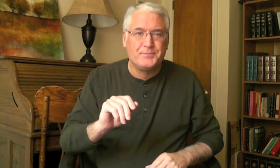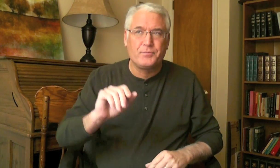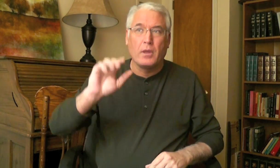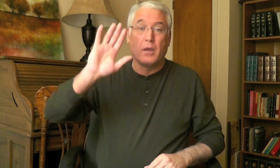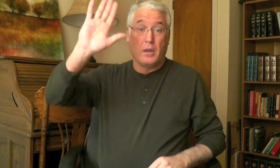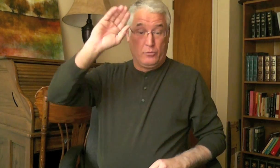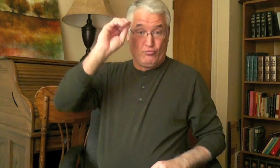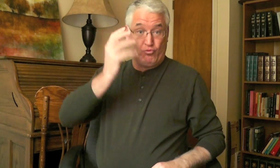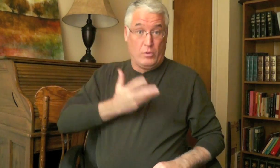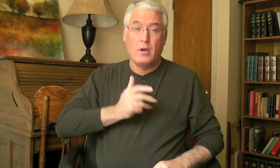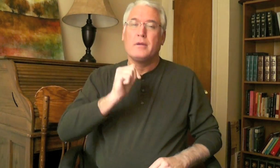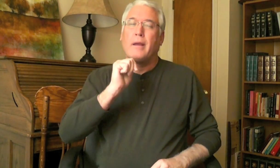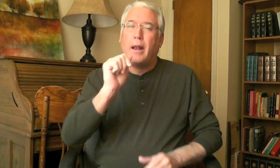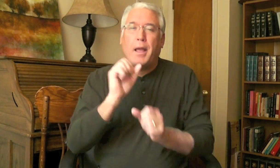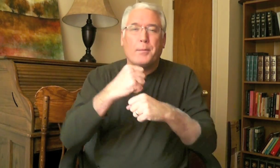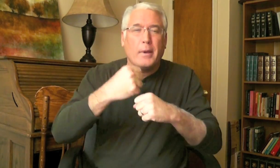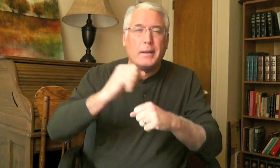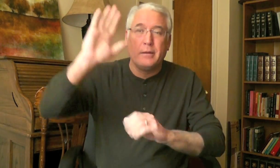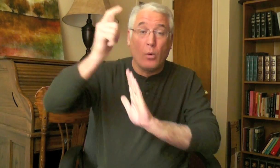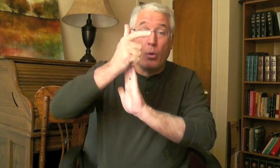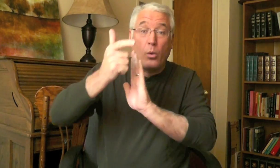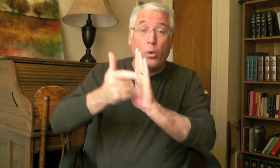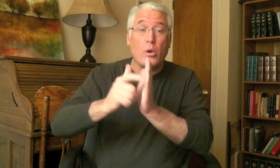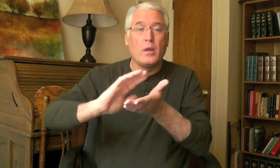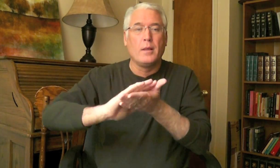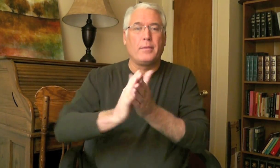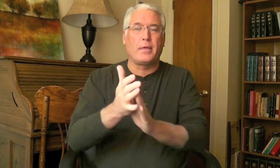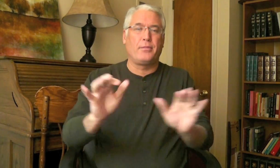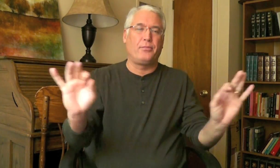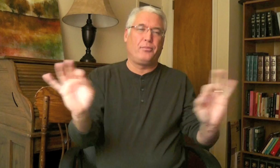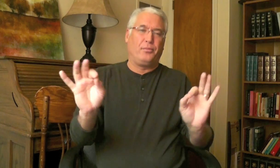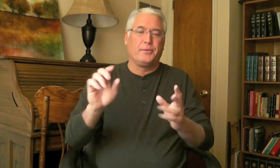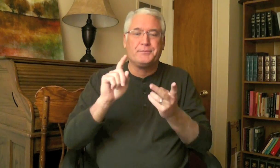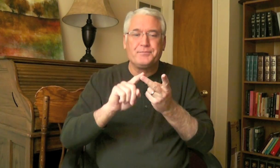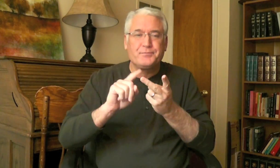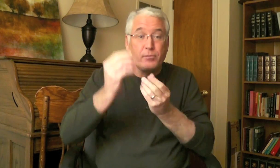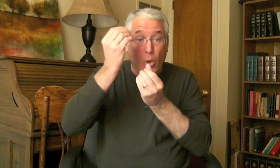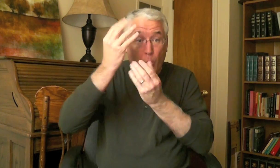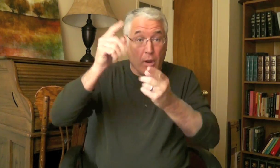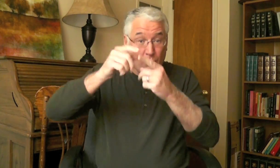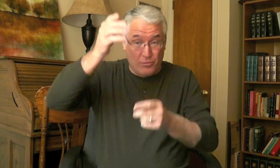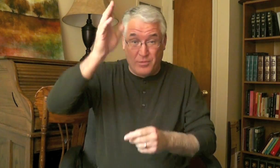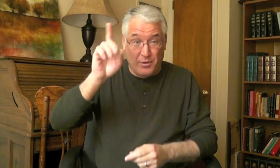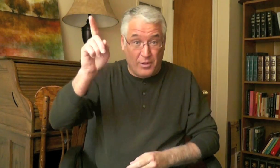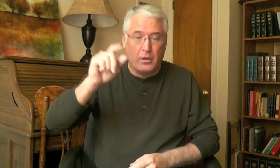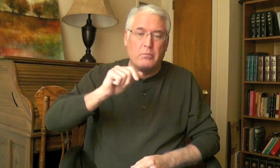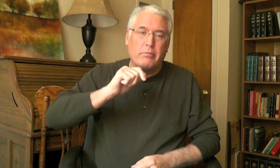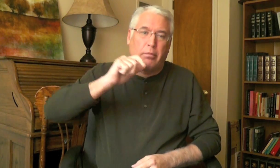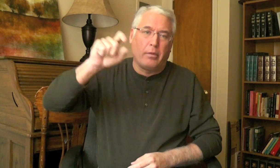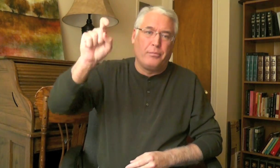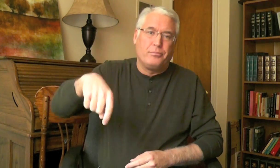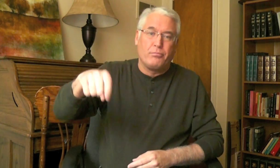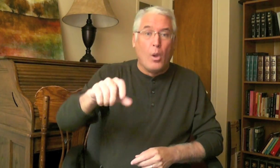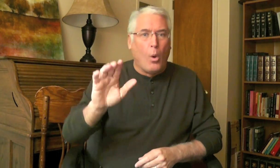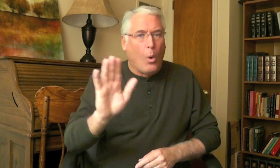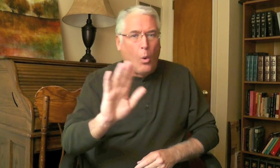on us. But his grace does not make his law as nothing. We still must